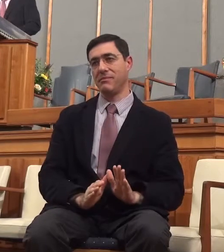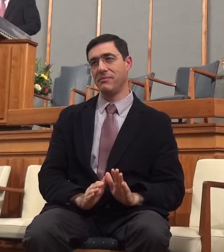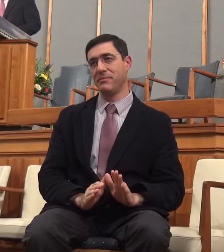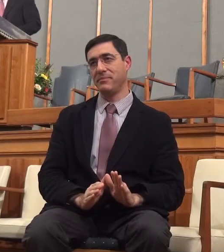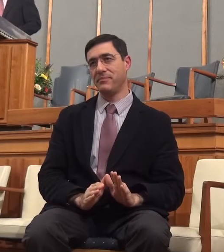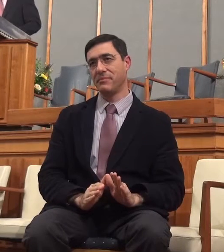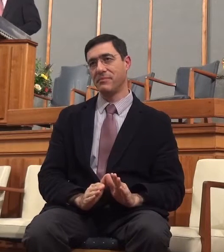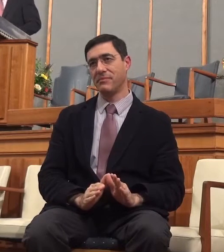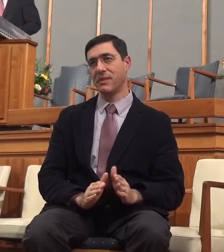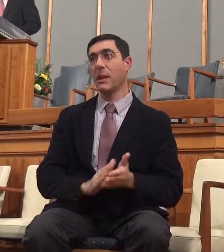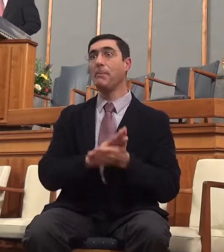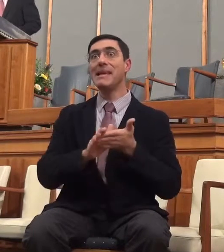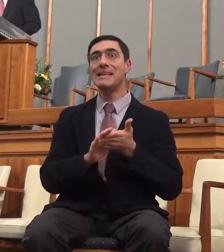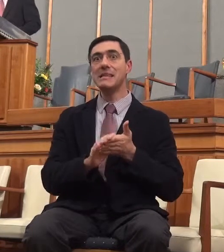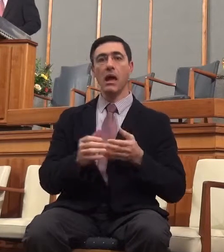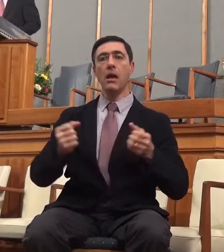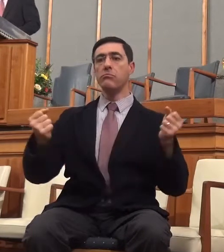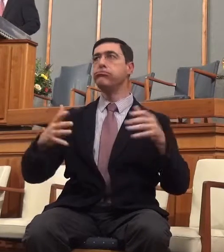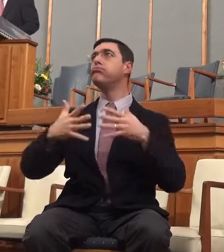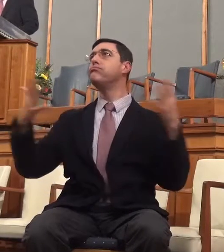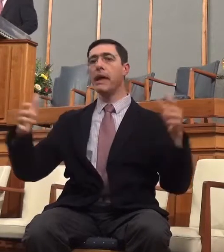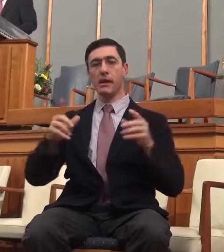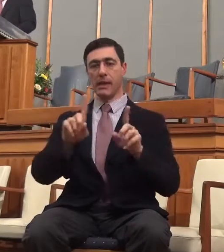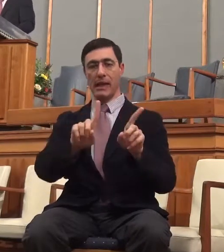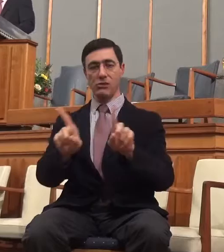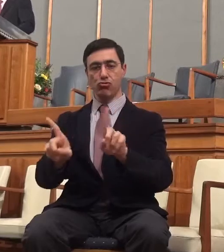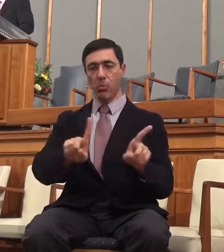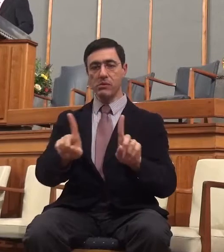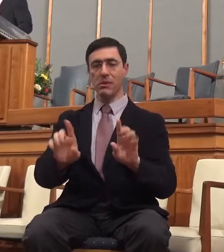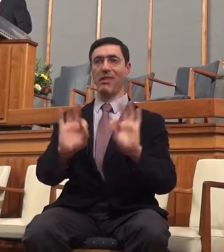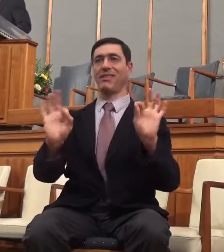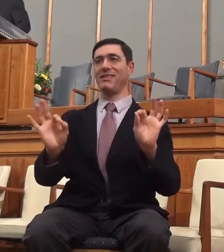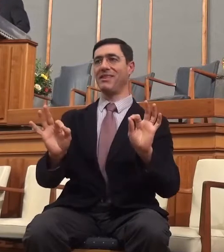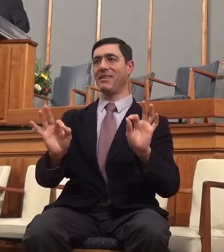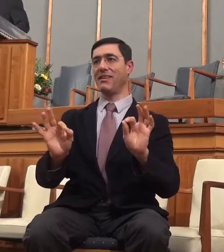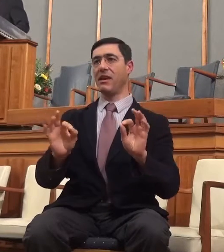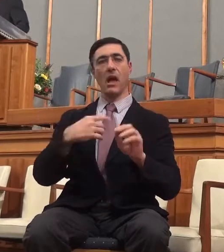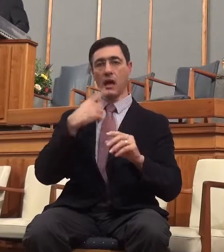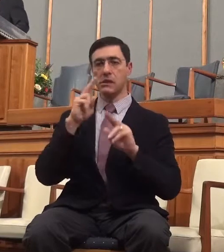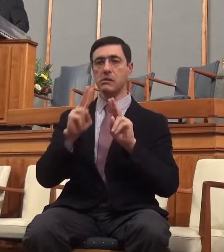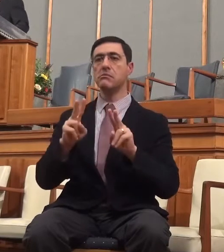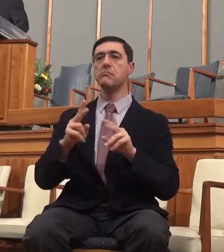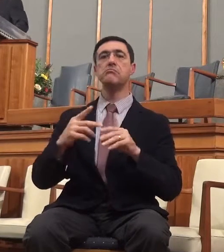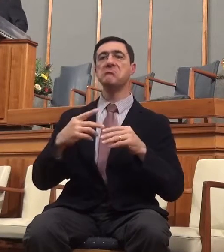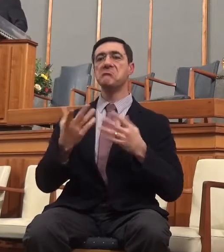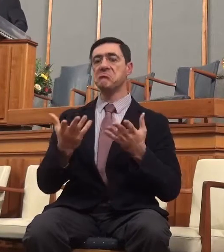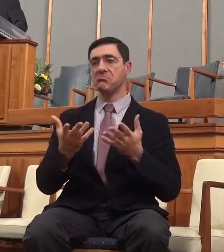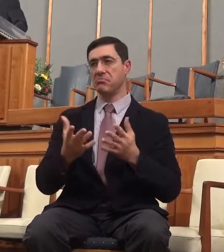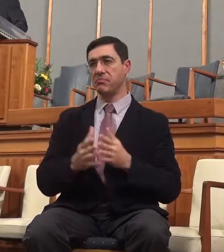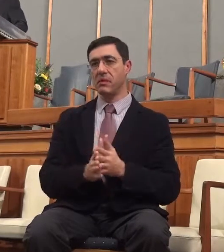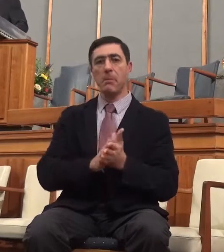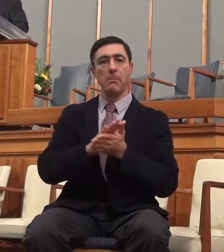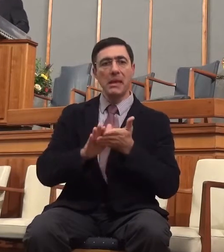You can't fly by instrument. You have no faith in God. You have no higher source of information as to the meaning